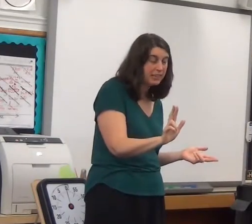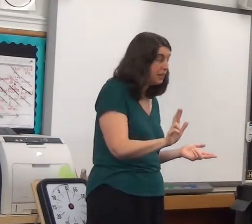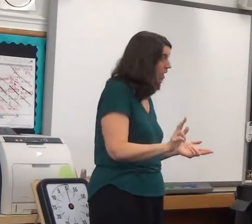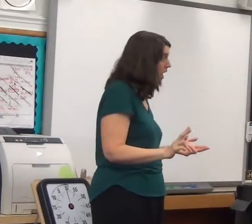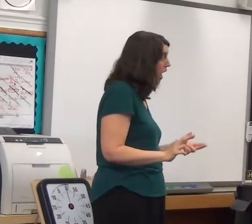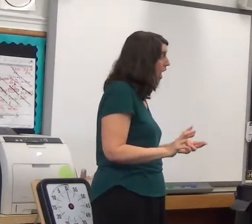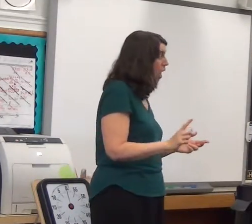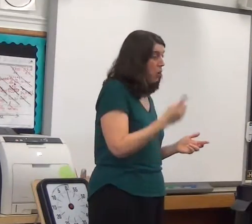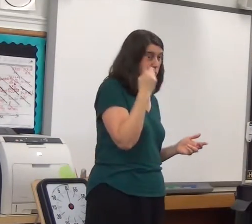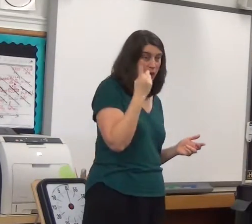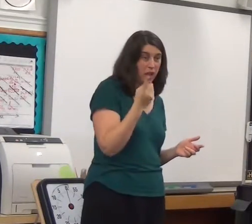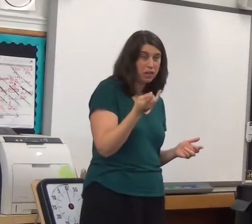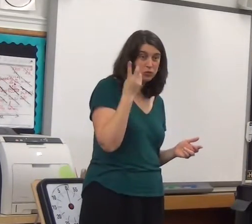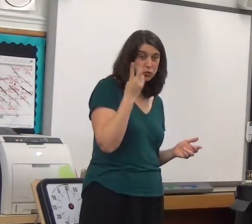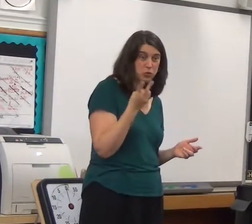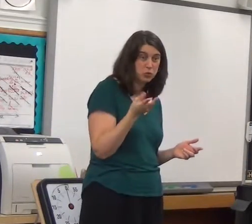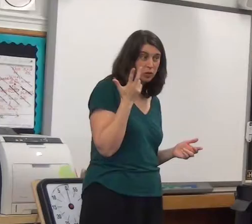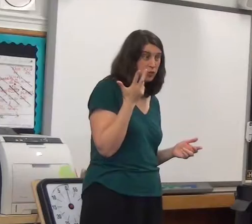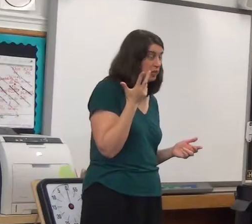had